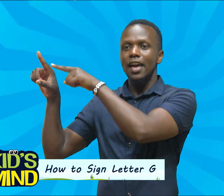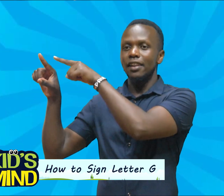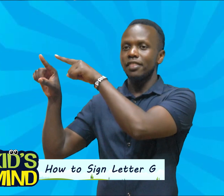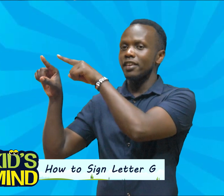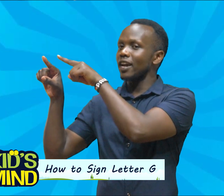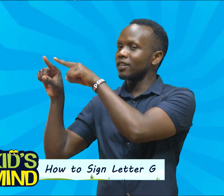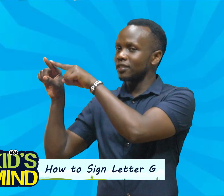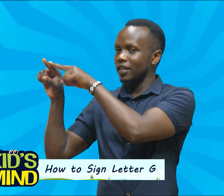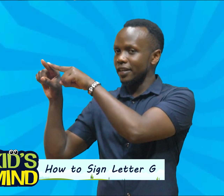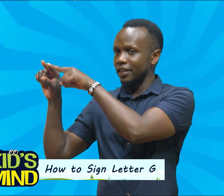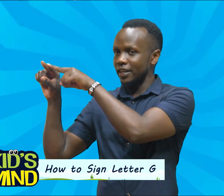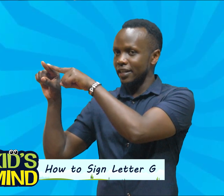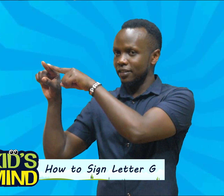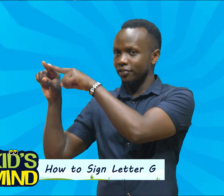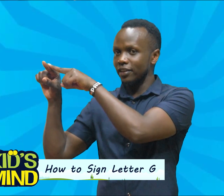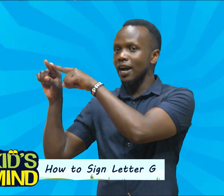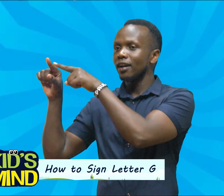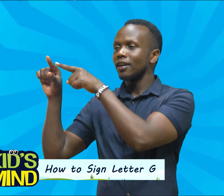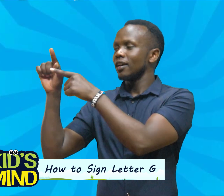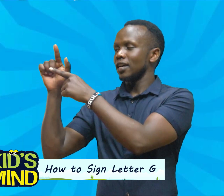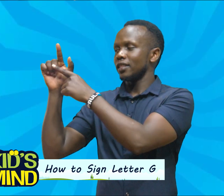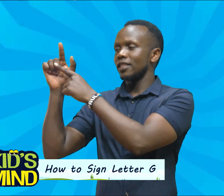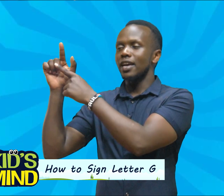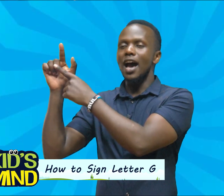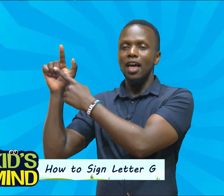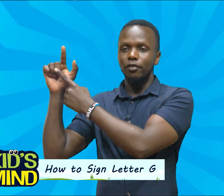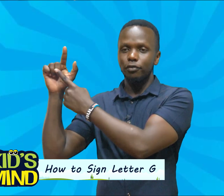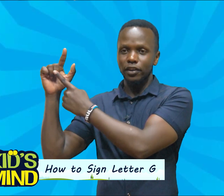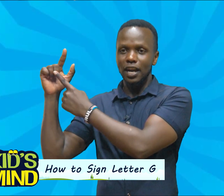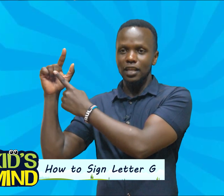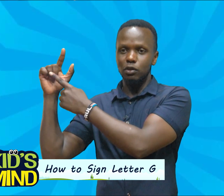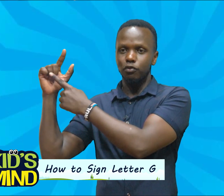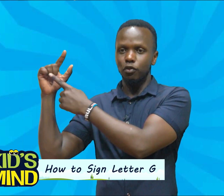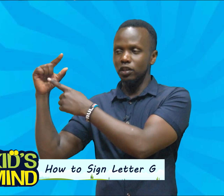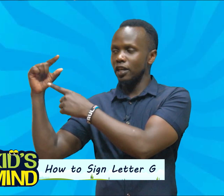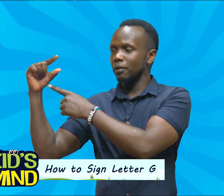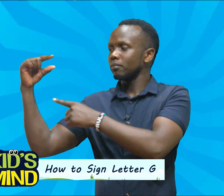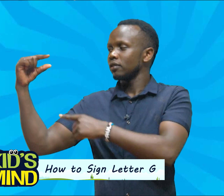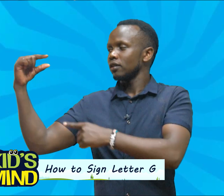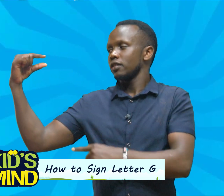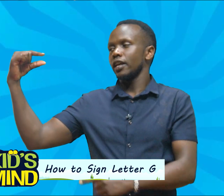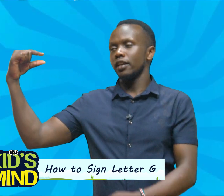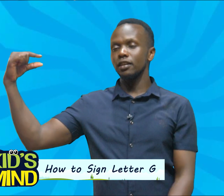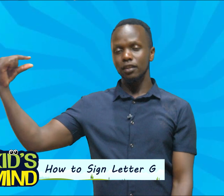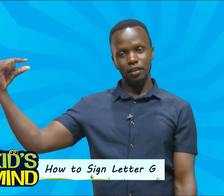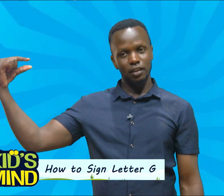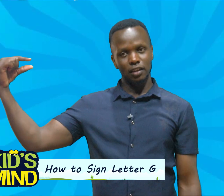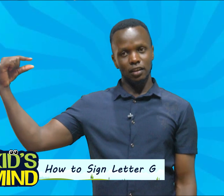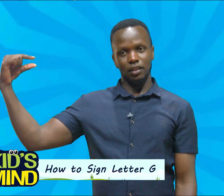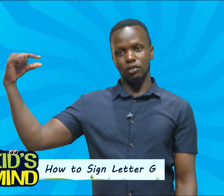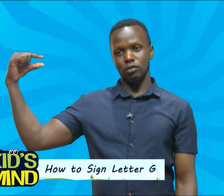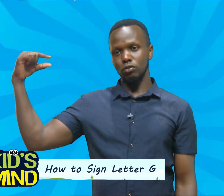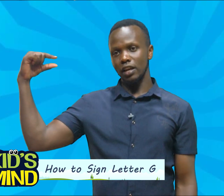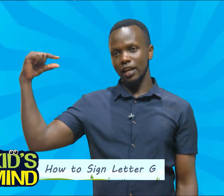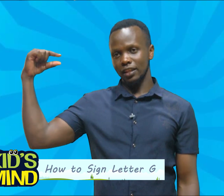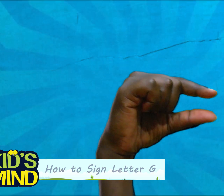and the extended index finger, and then the other fingers you fold them, then you do like